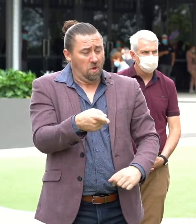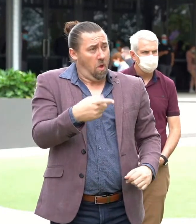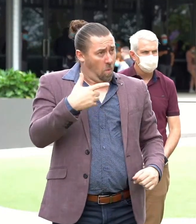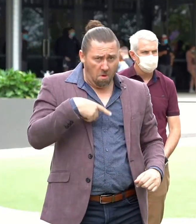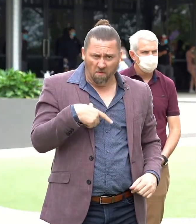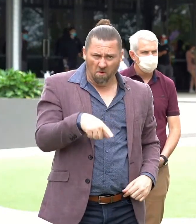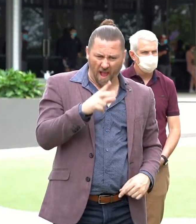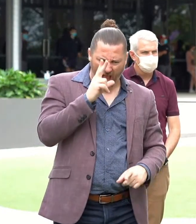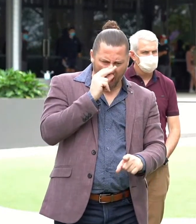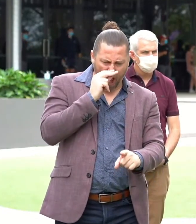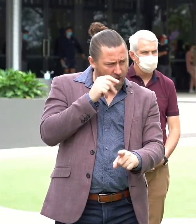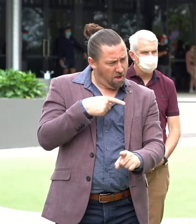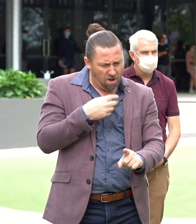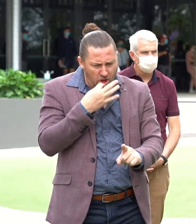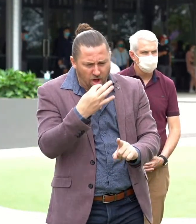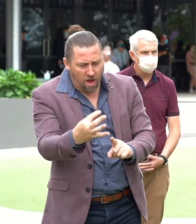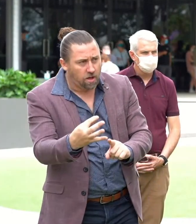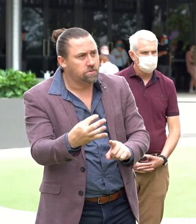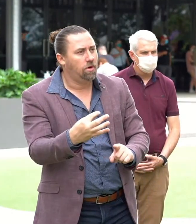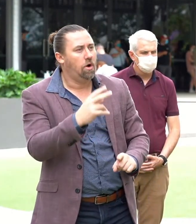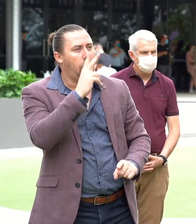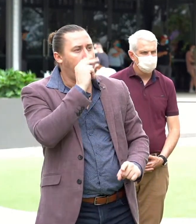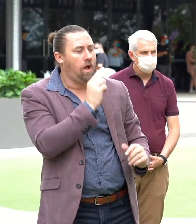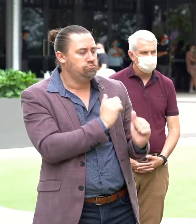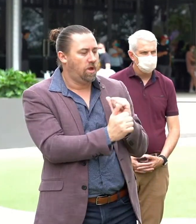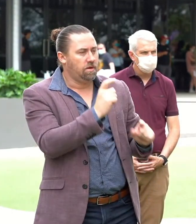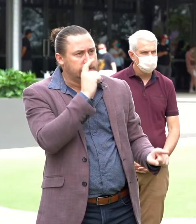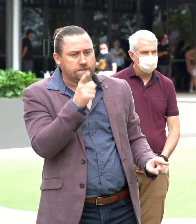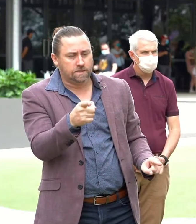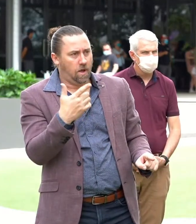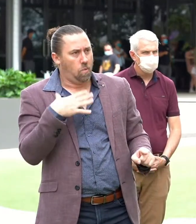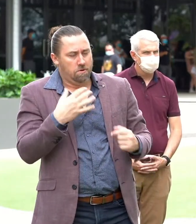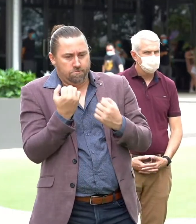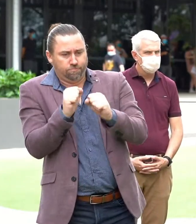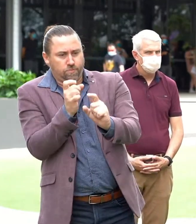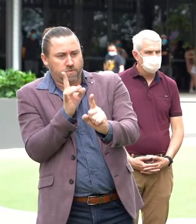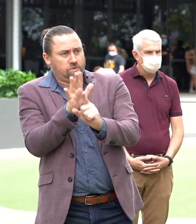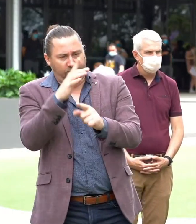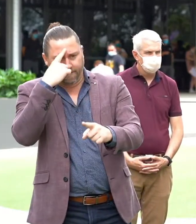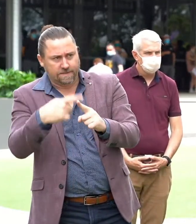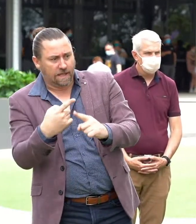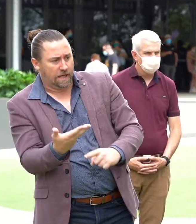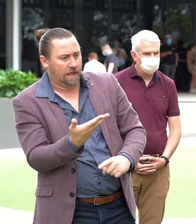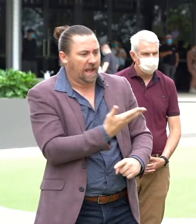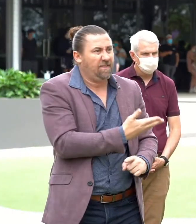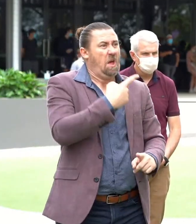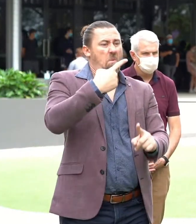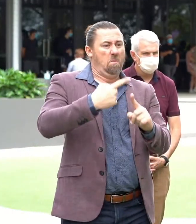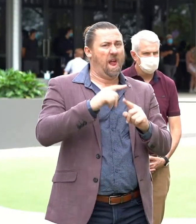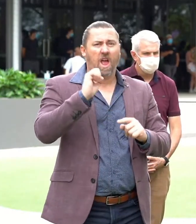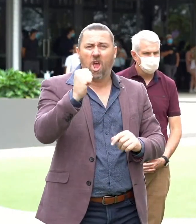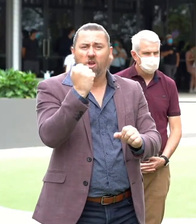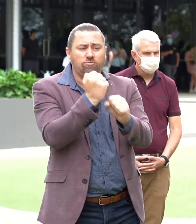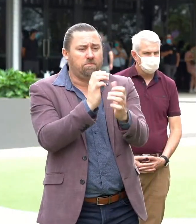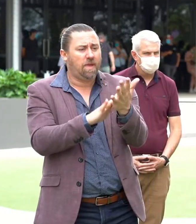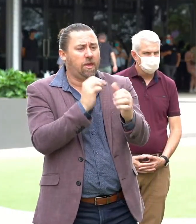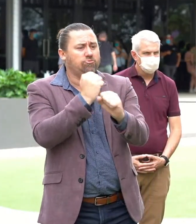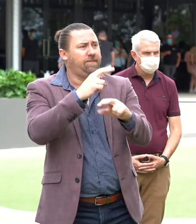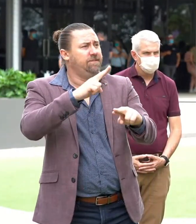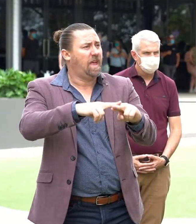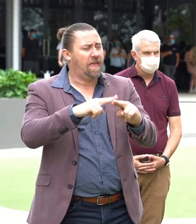grandparents and for her young siblings. And if you don't want to do it for yourself, do it for your family, do it for your